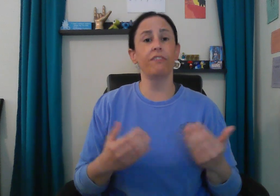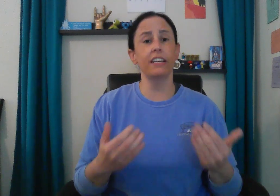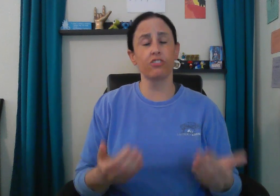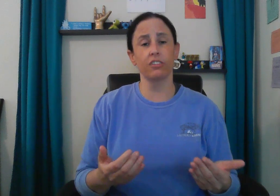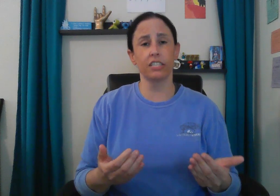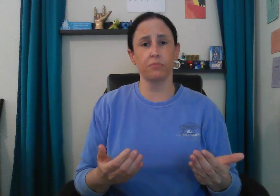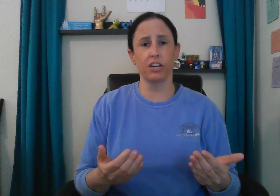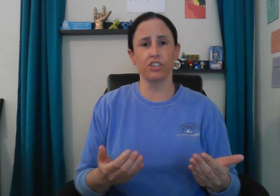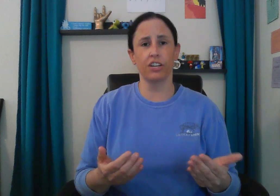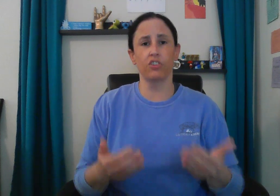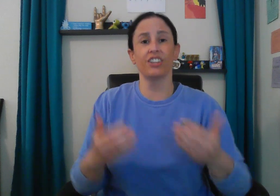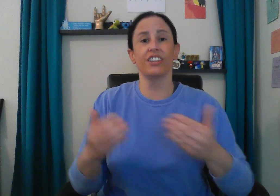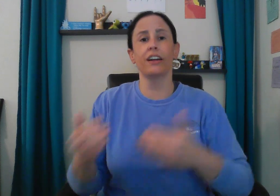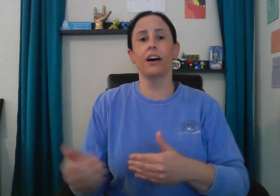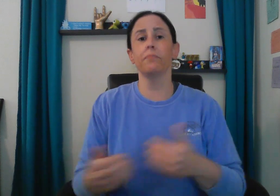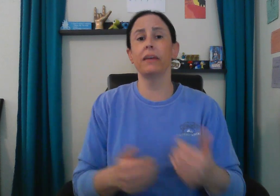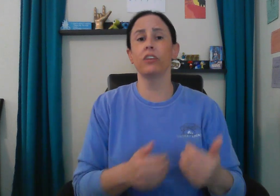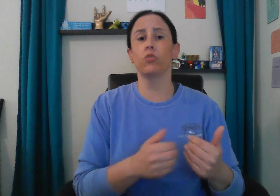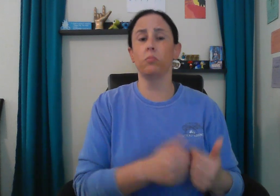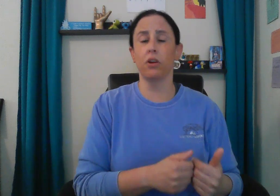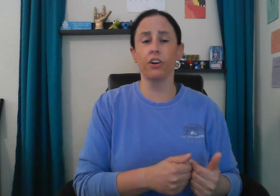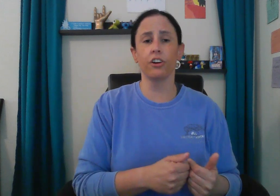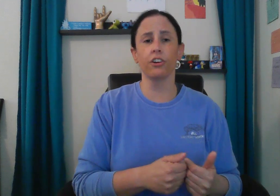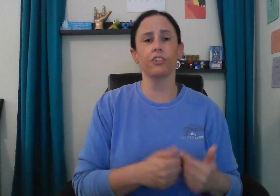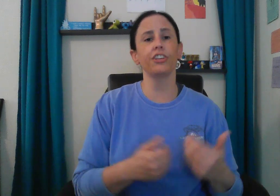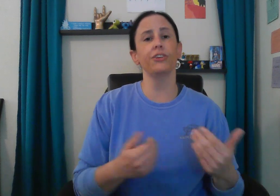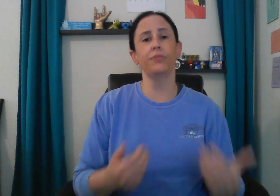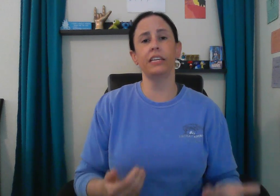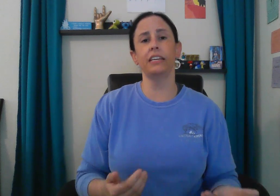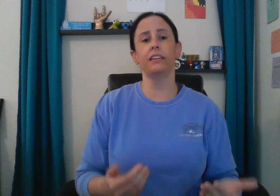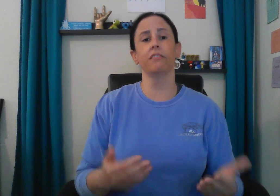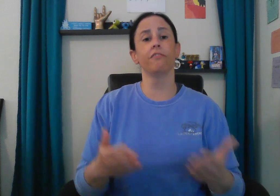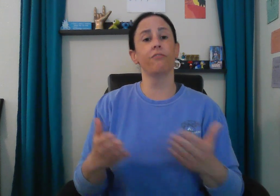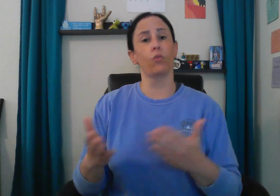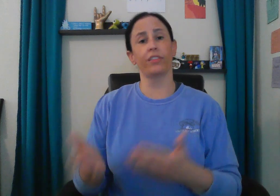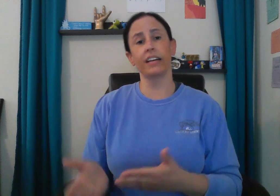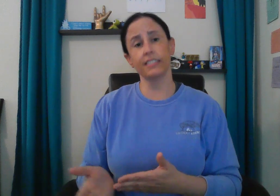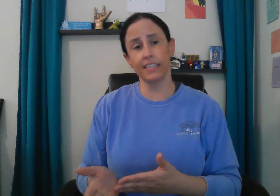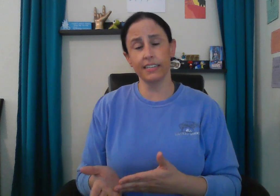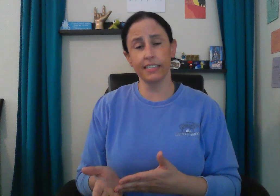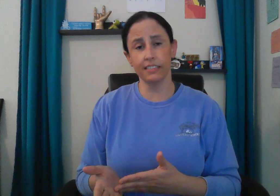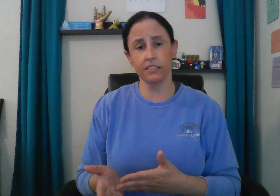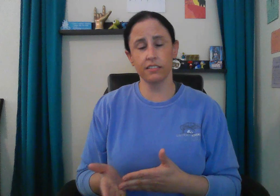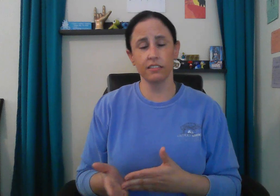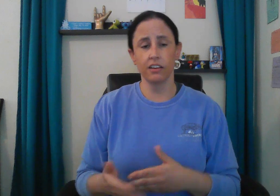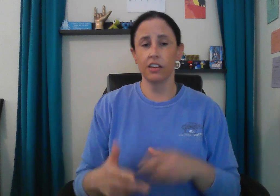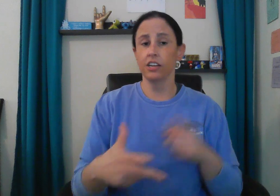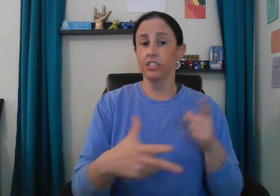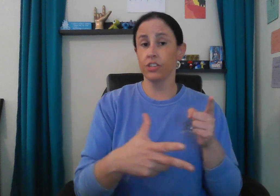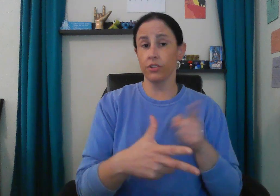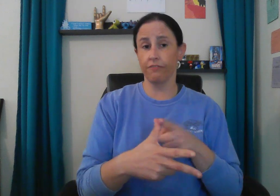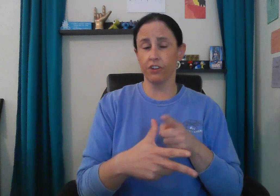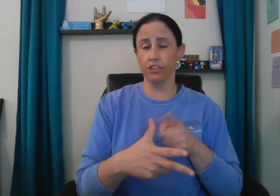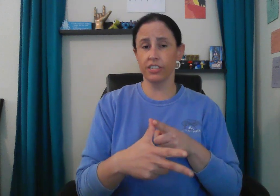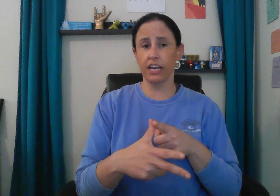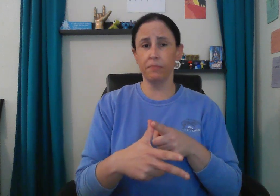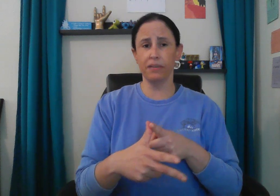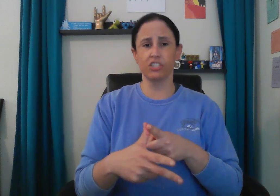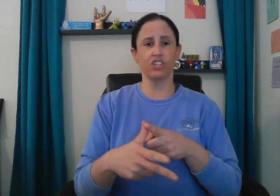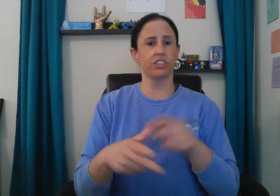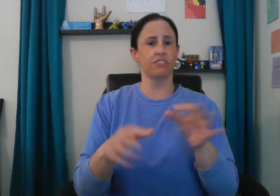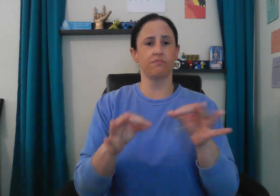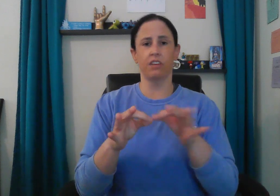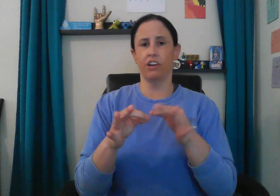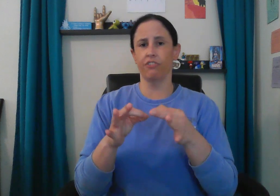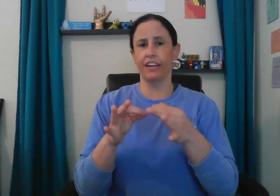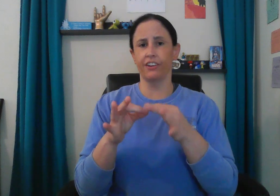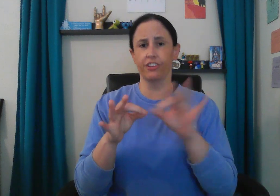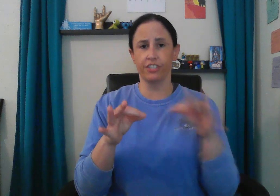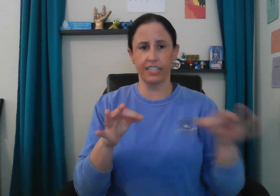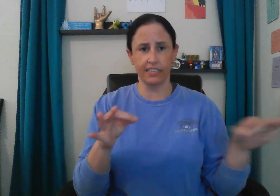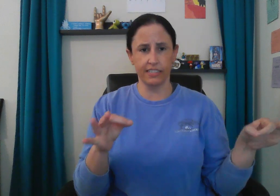facial expression or non-manual marker you need for that sentence. So the first type is just a regular